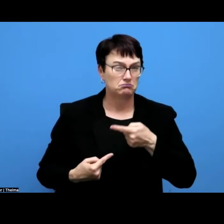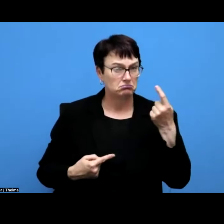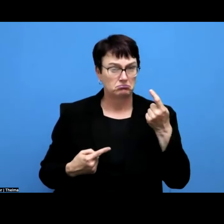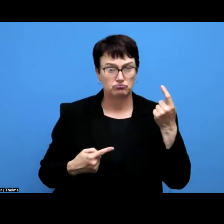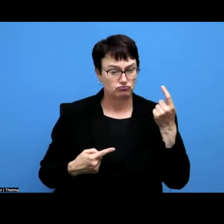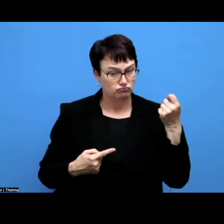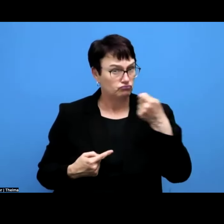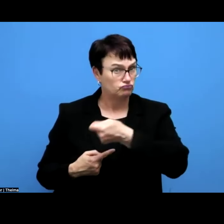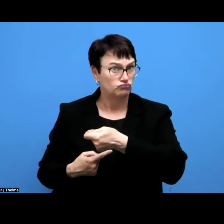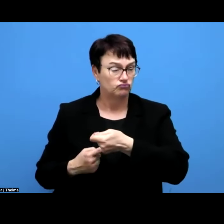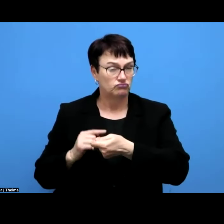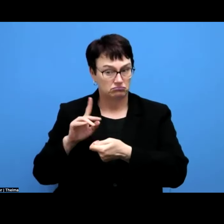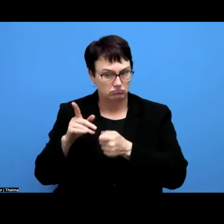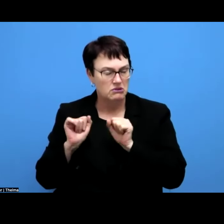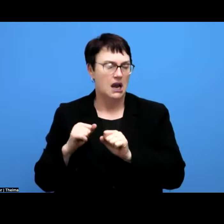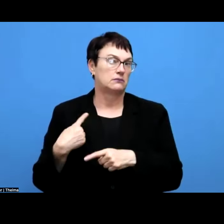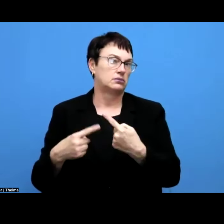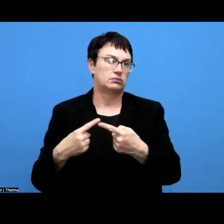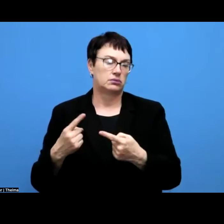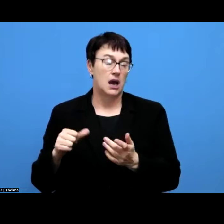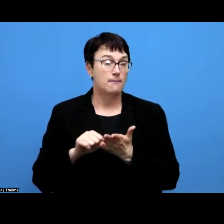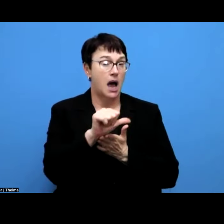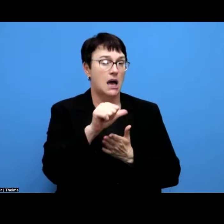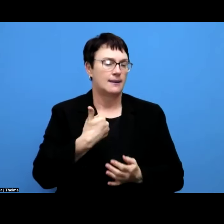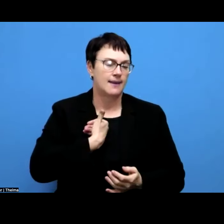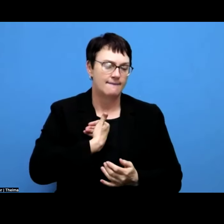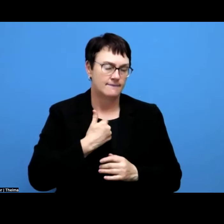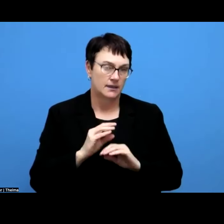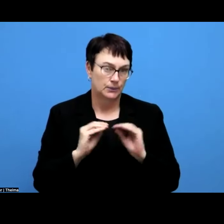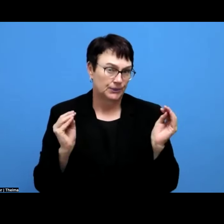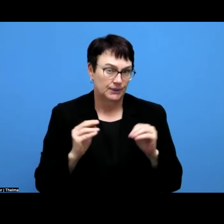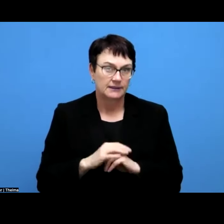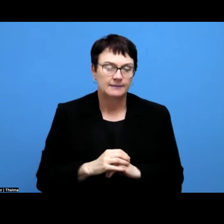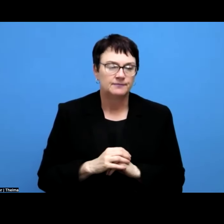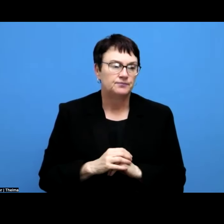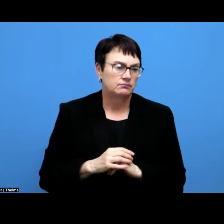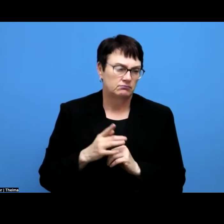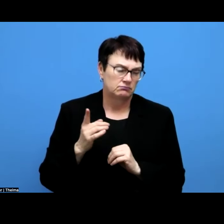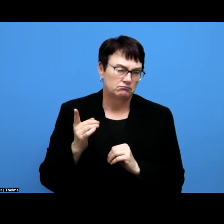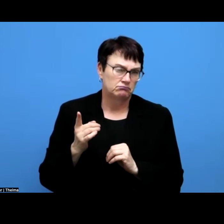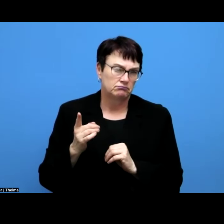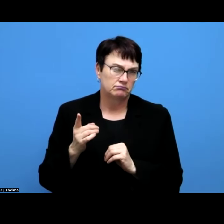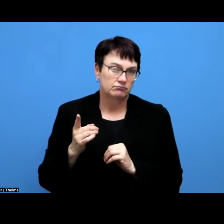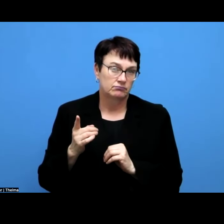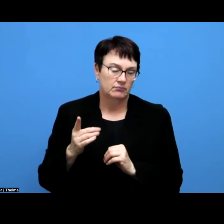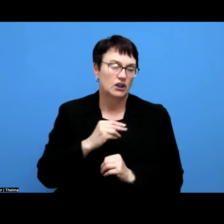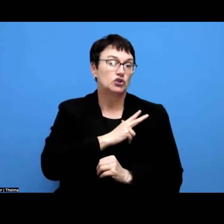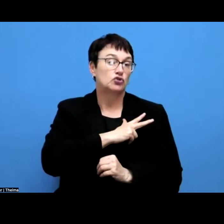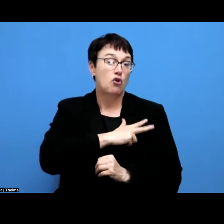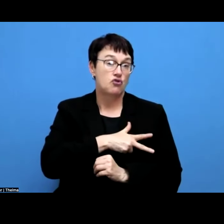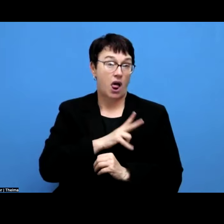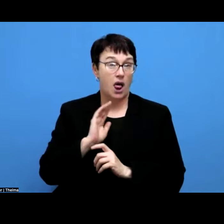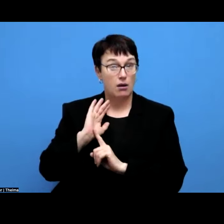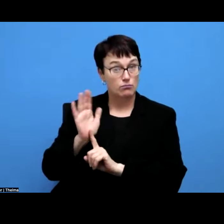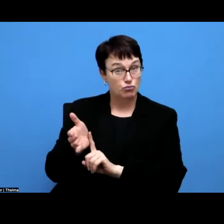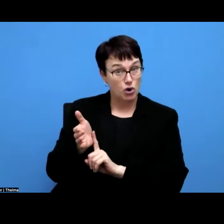households with disabilities. And so integrating the social protection as in the registry